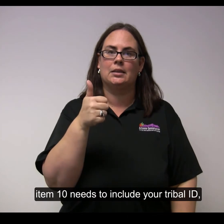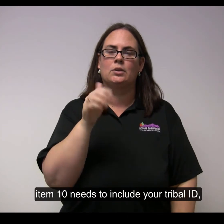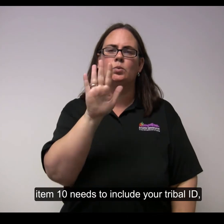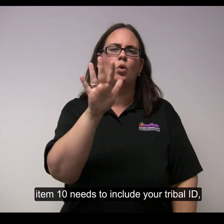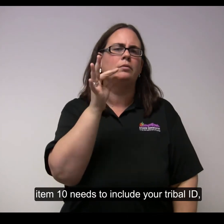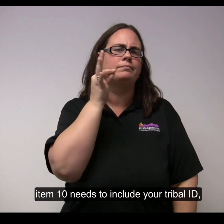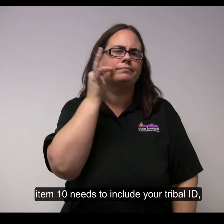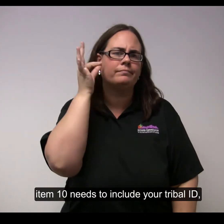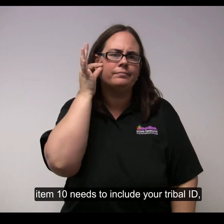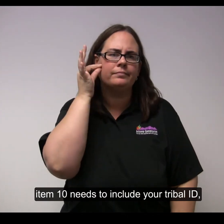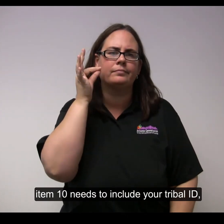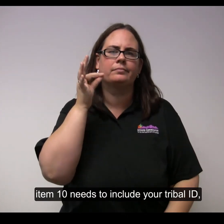ID.